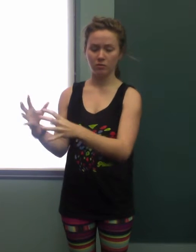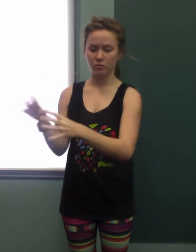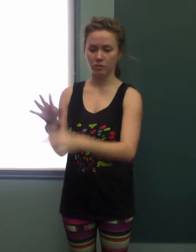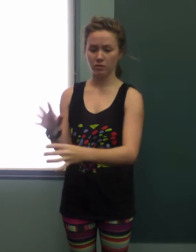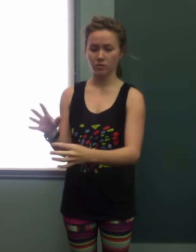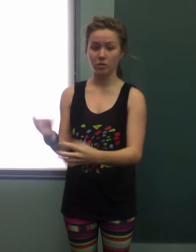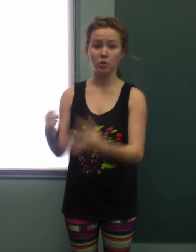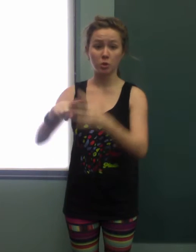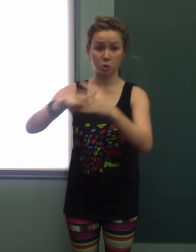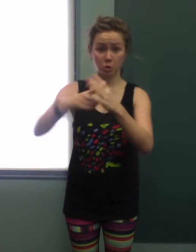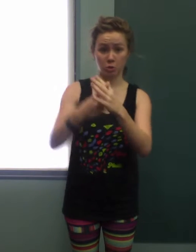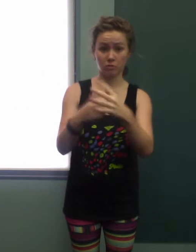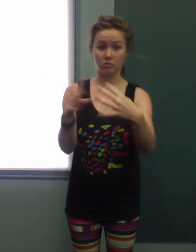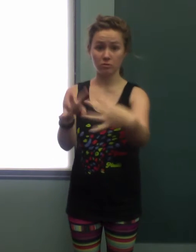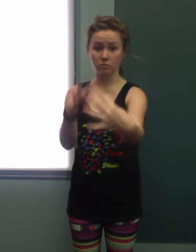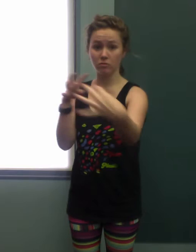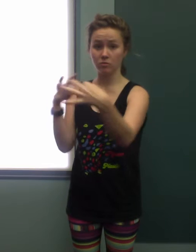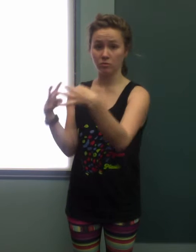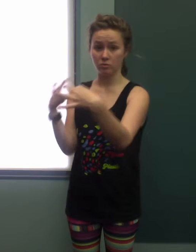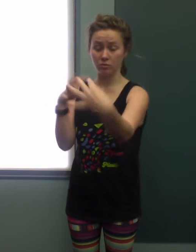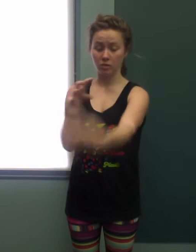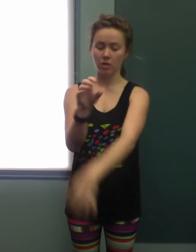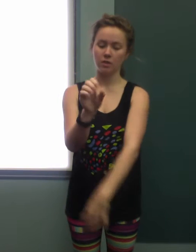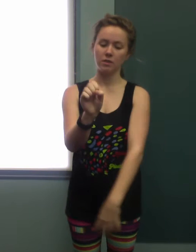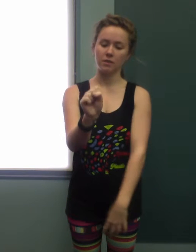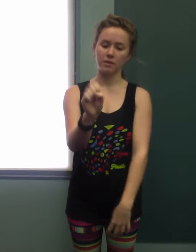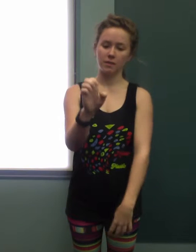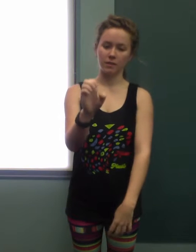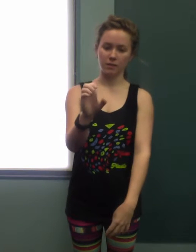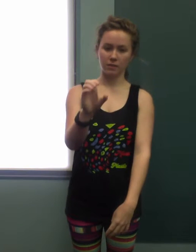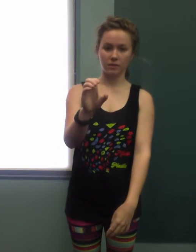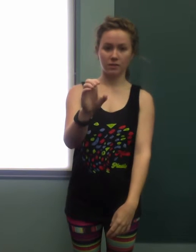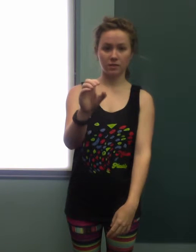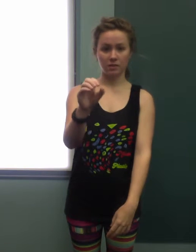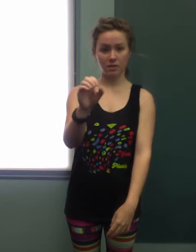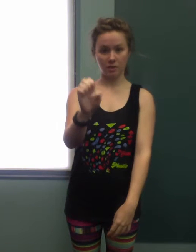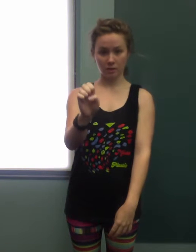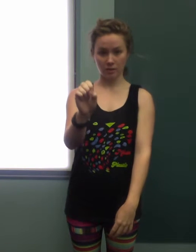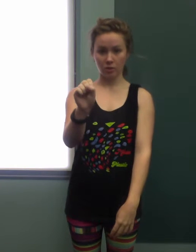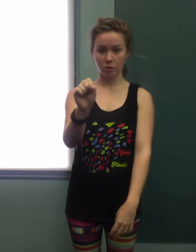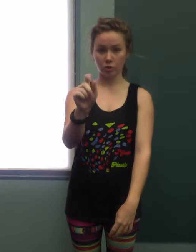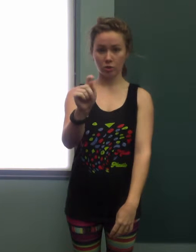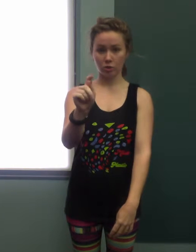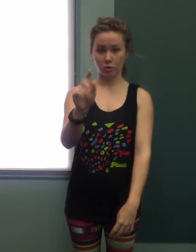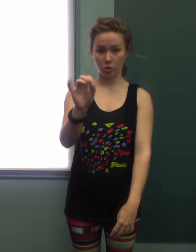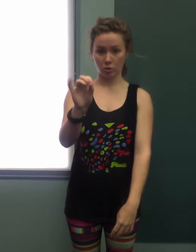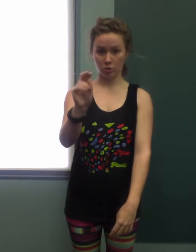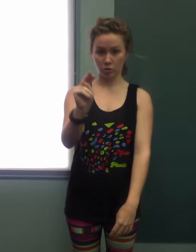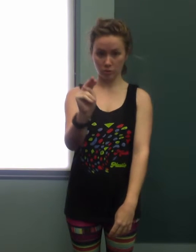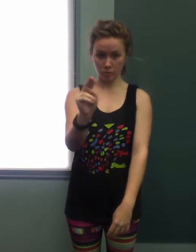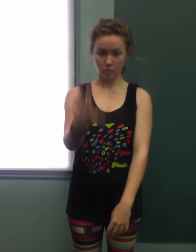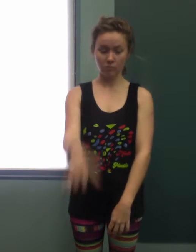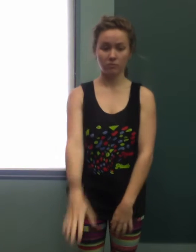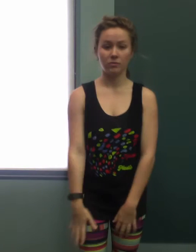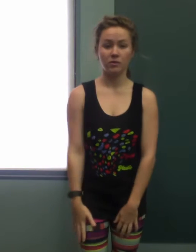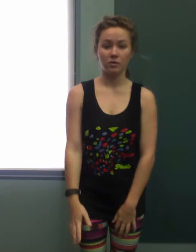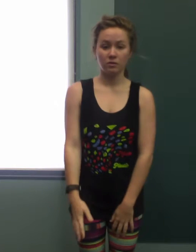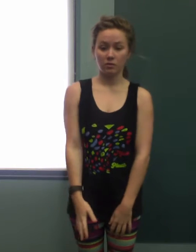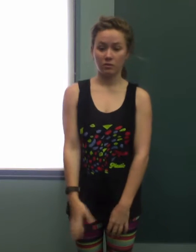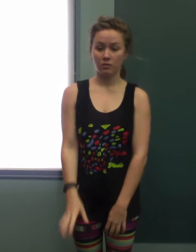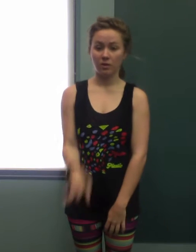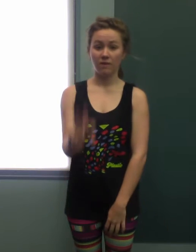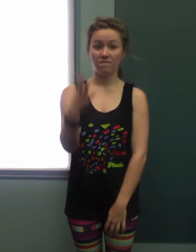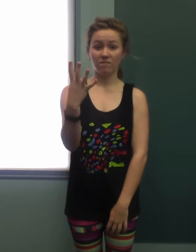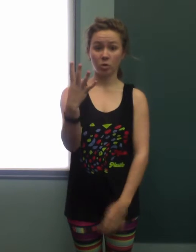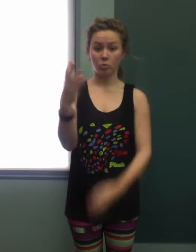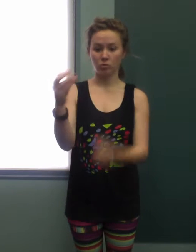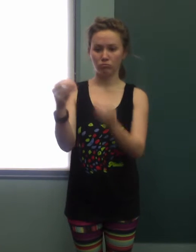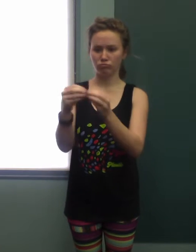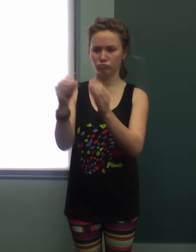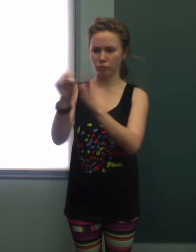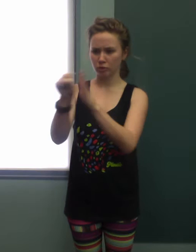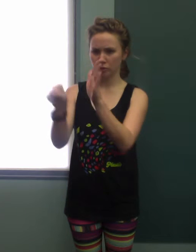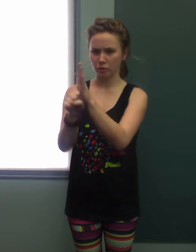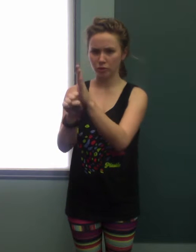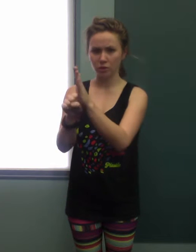That is, secession itself triggered the war. The secession of 4 more states was, from